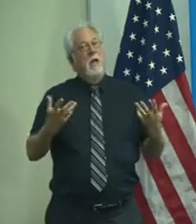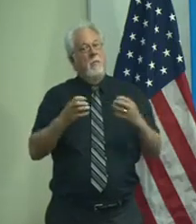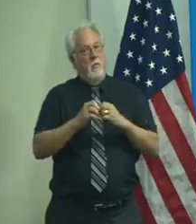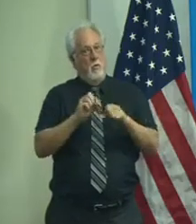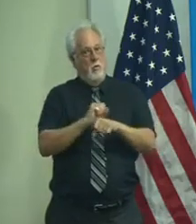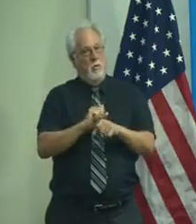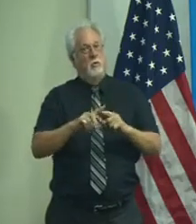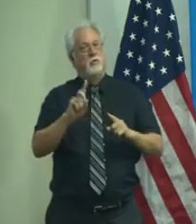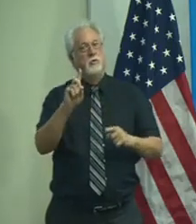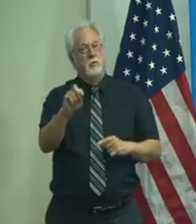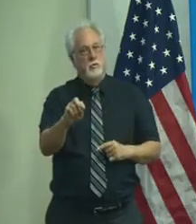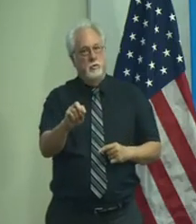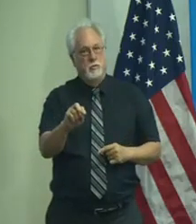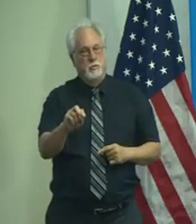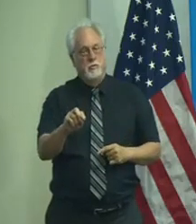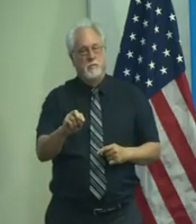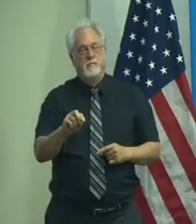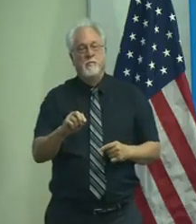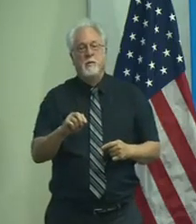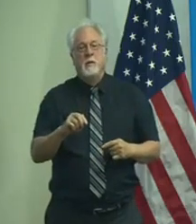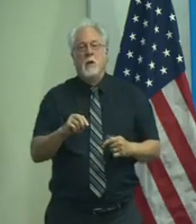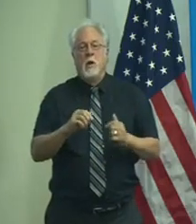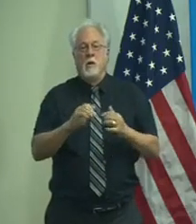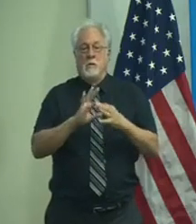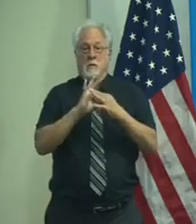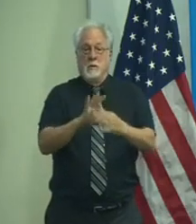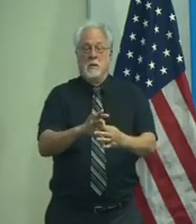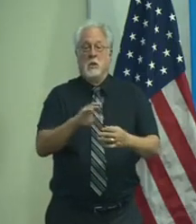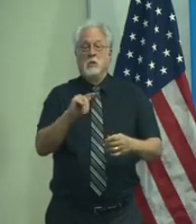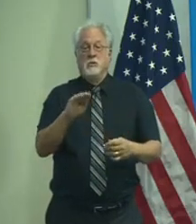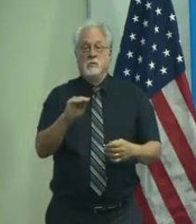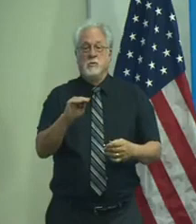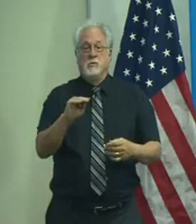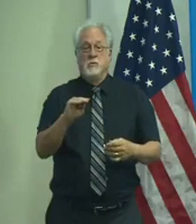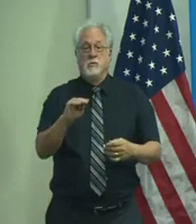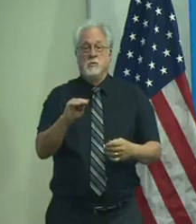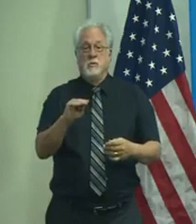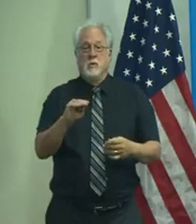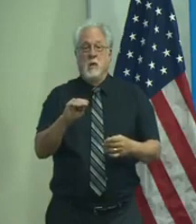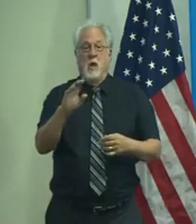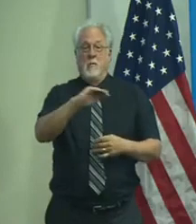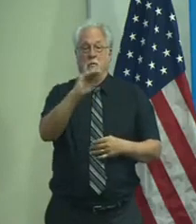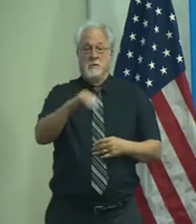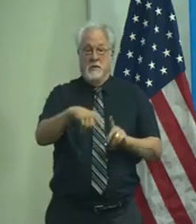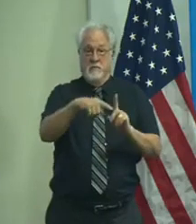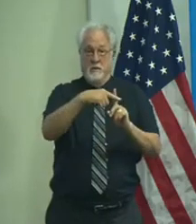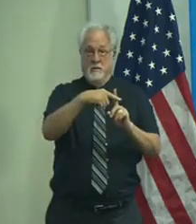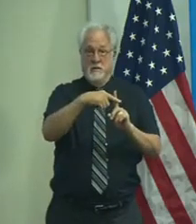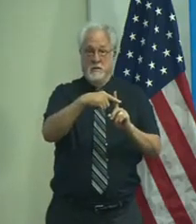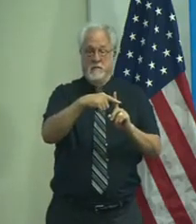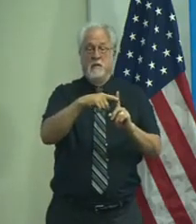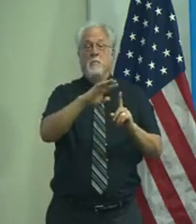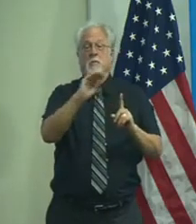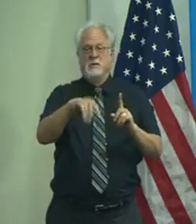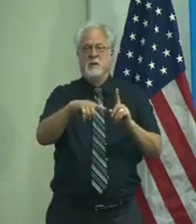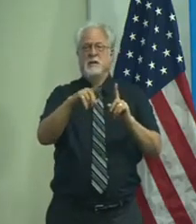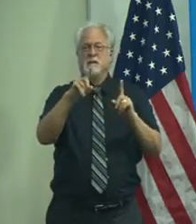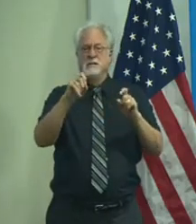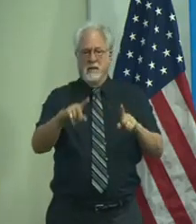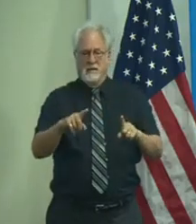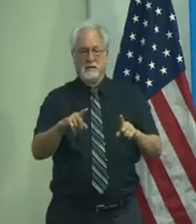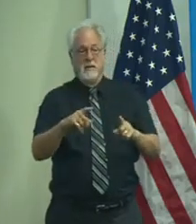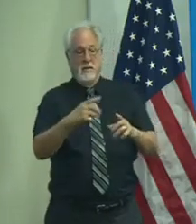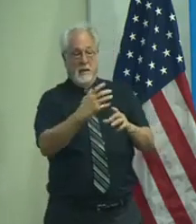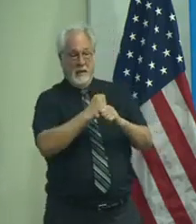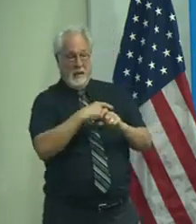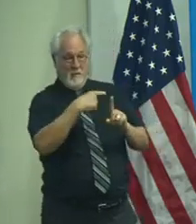left to do in that regard. With respect to the percent positivity, so the percentage of tests that we're administering that